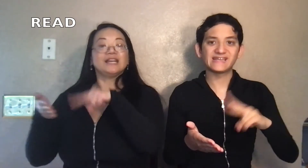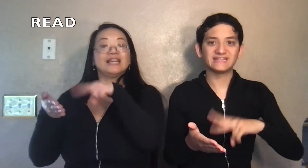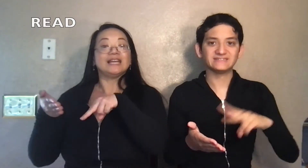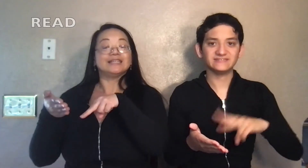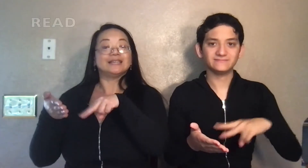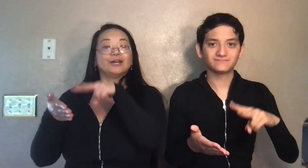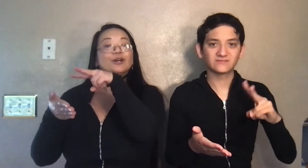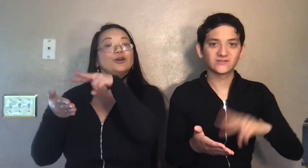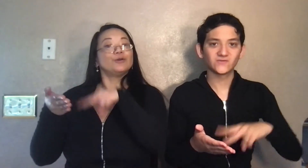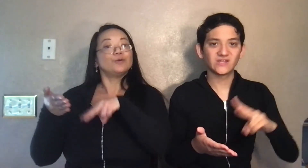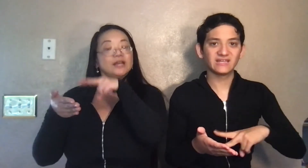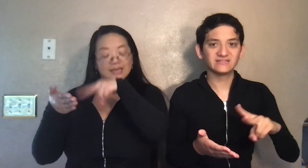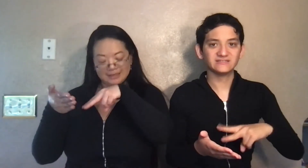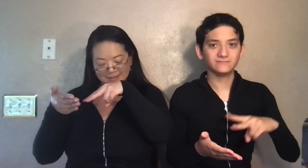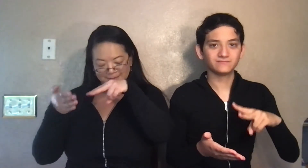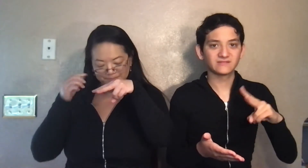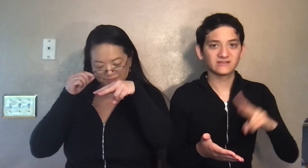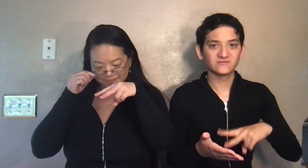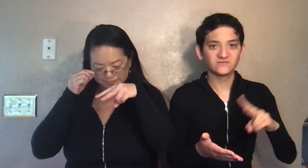Read. Read. Mm-hmm.